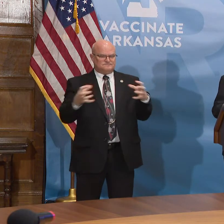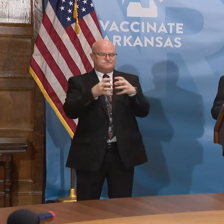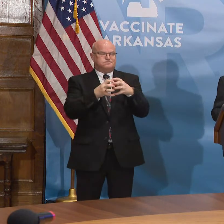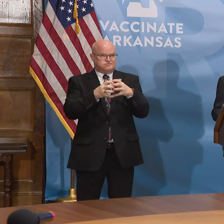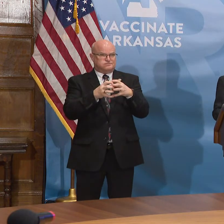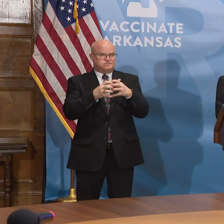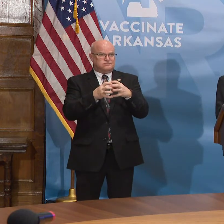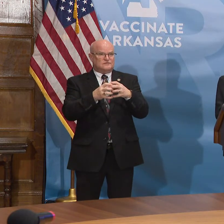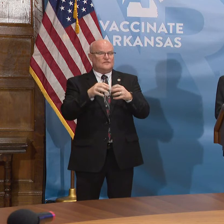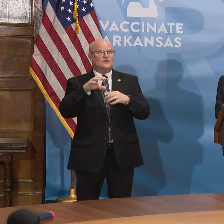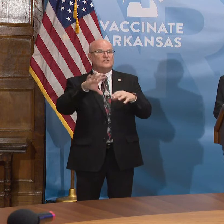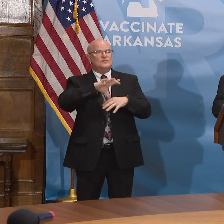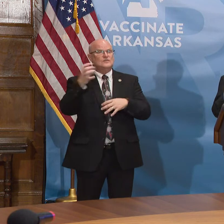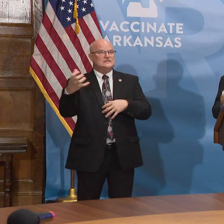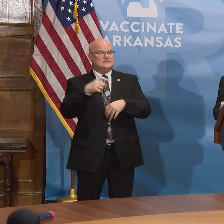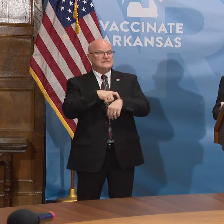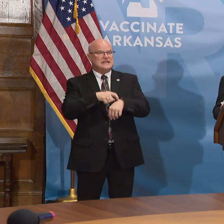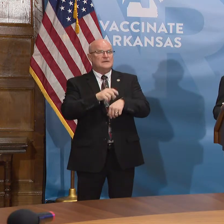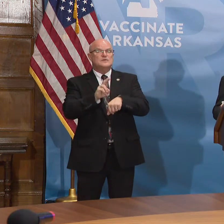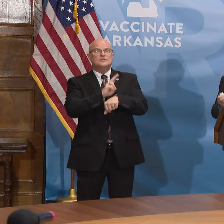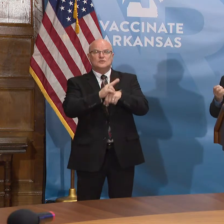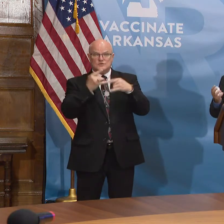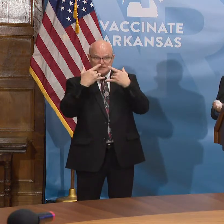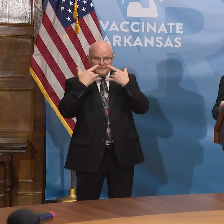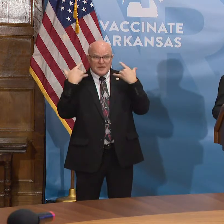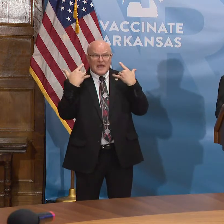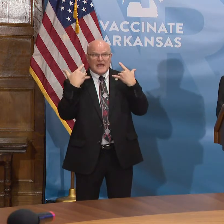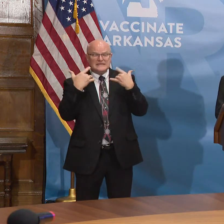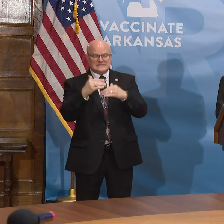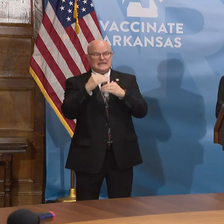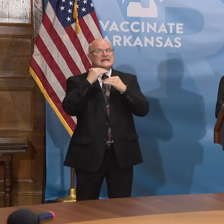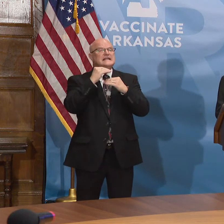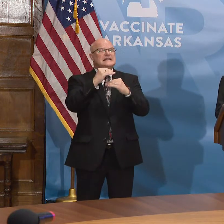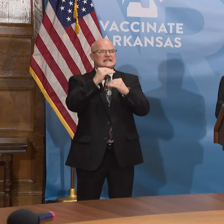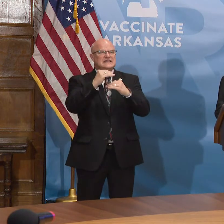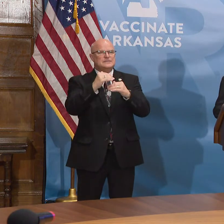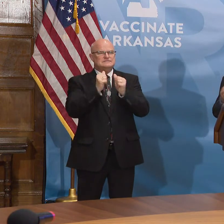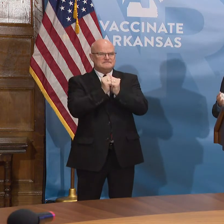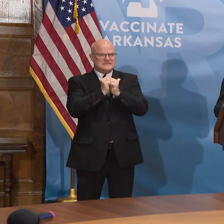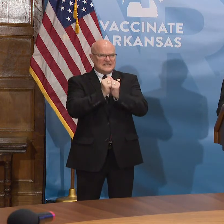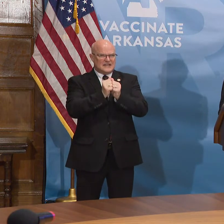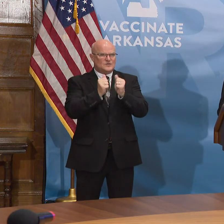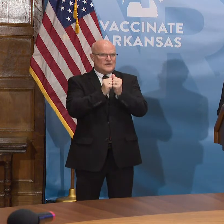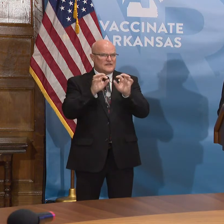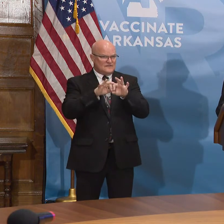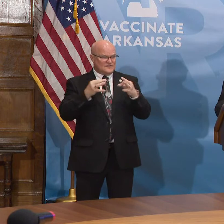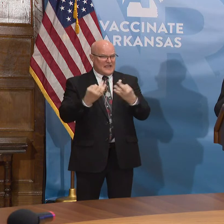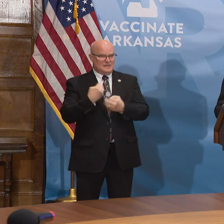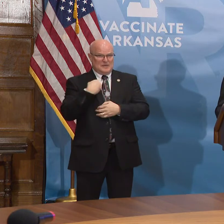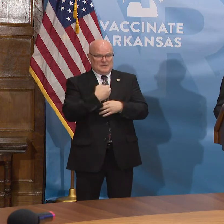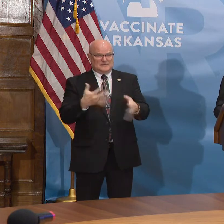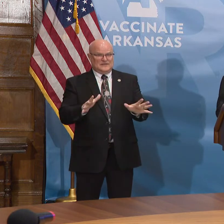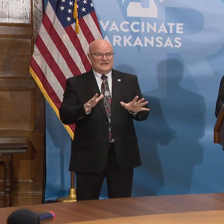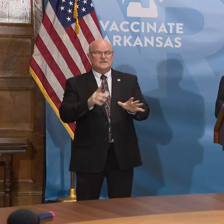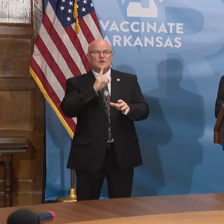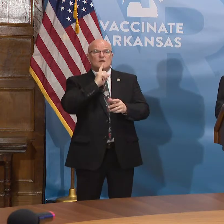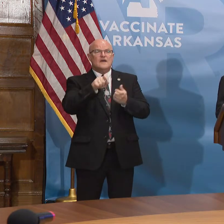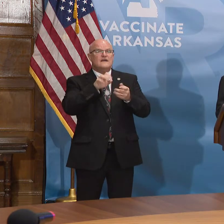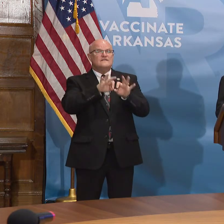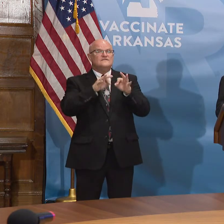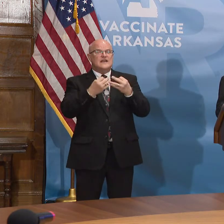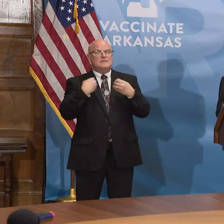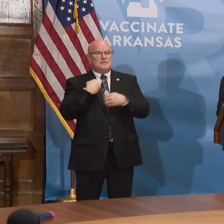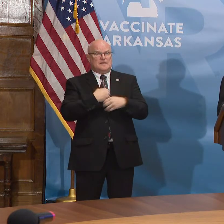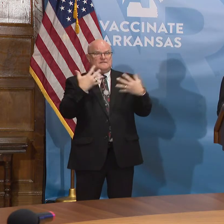rules, some good thoughts to think about. Use a mask. Limit your get-togethers to family members. particularly family members that